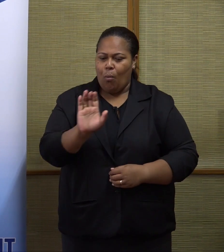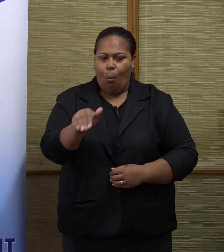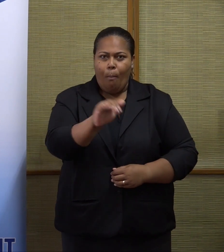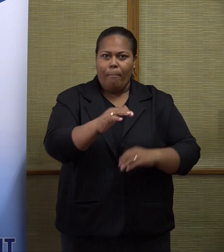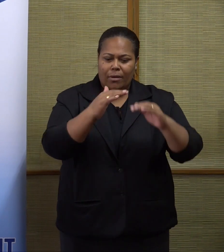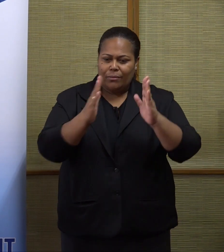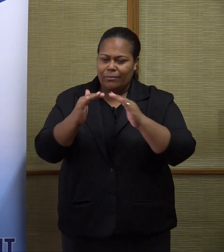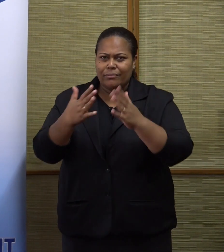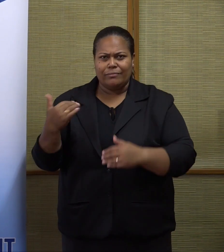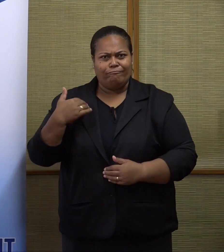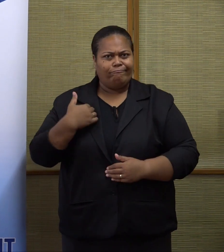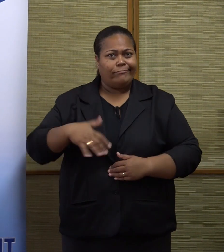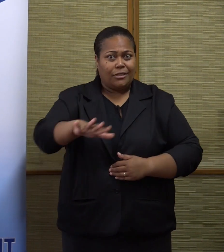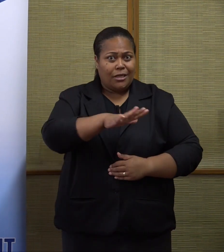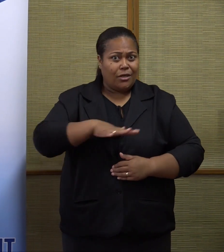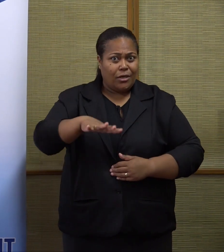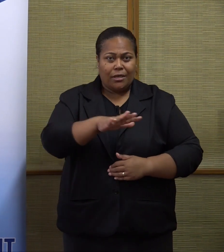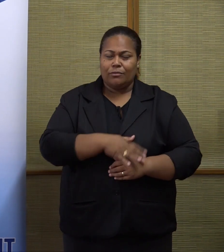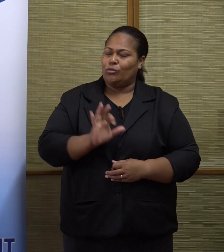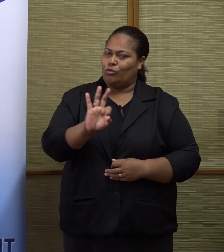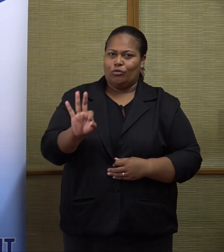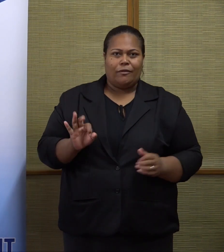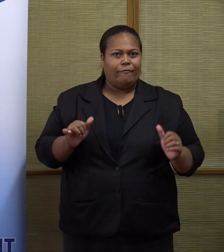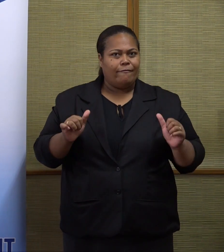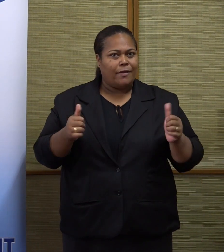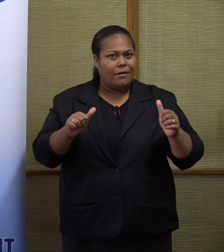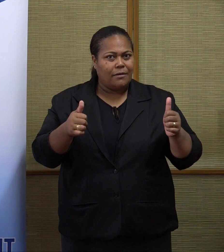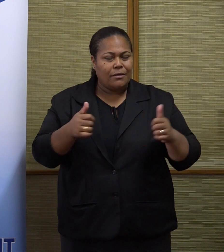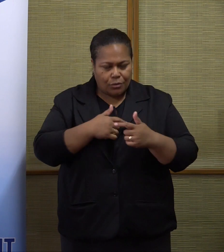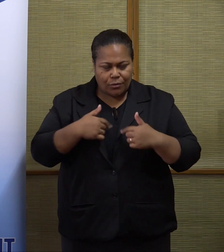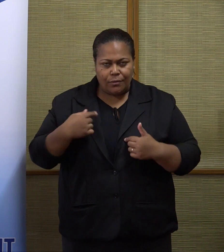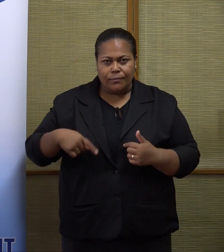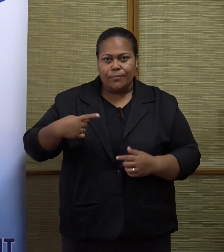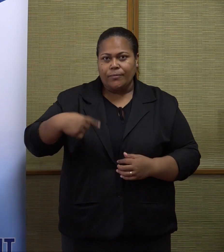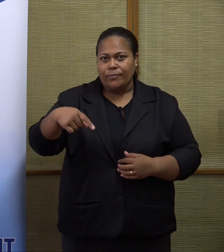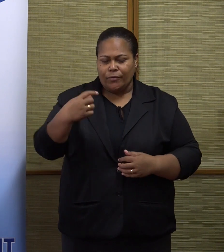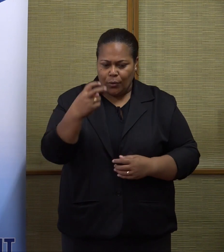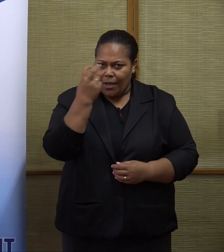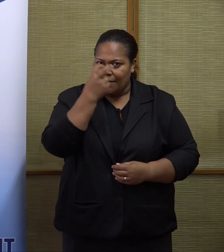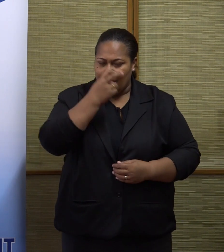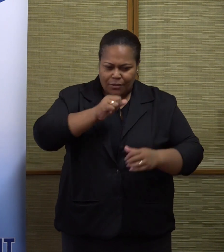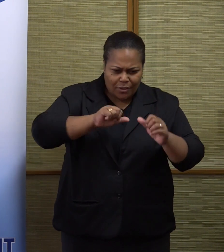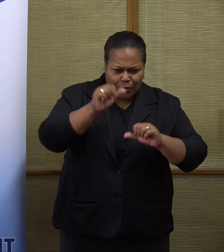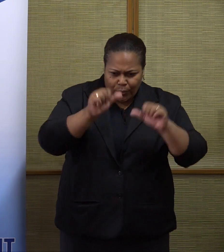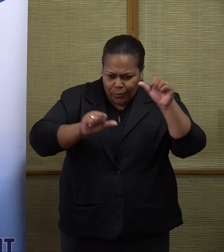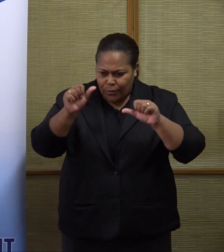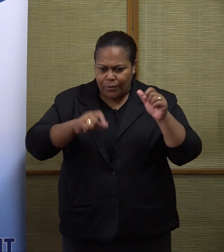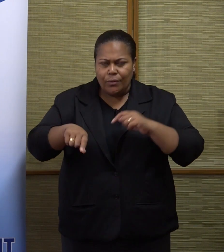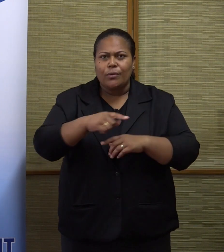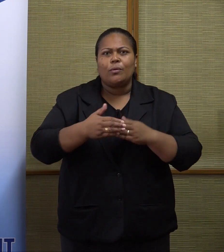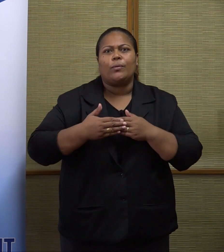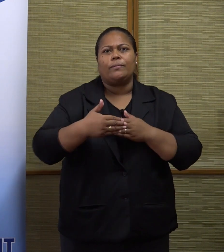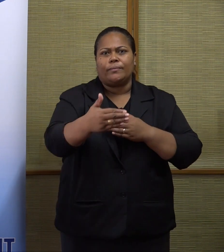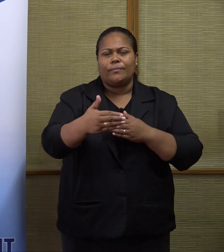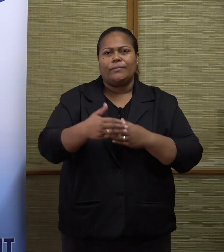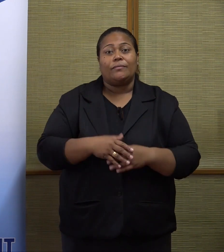affected areas. The dust not yet settled, and we will continue to assess the scale of damage in the coming days. But